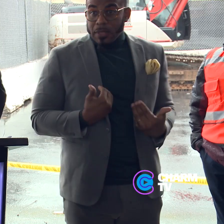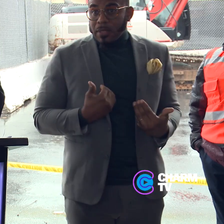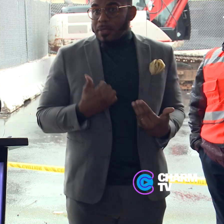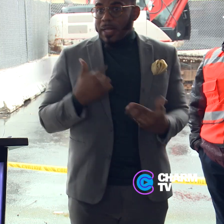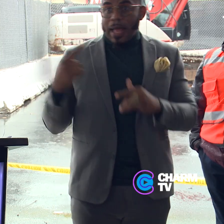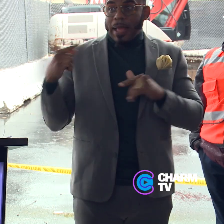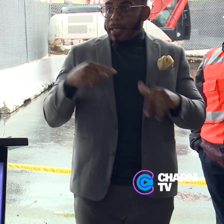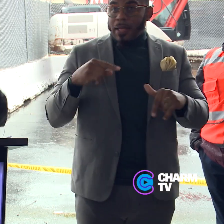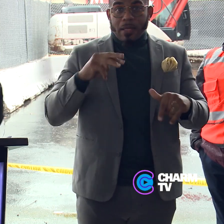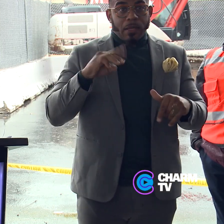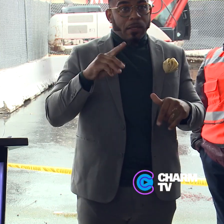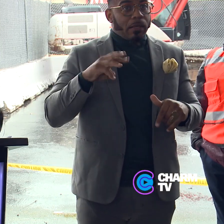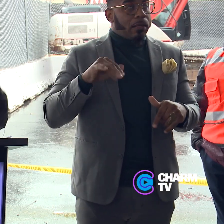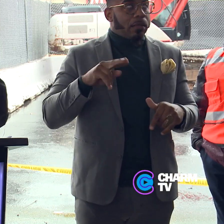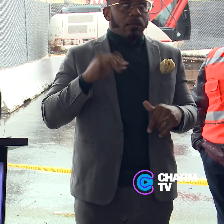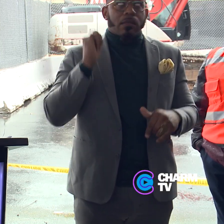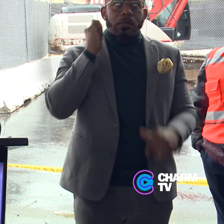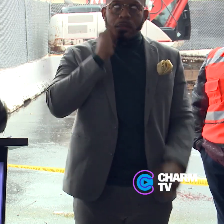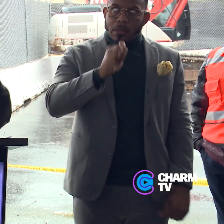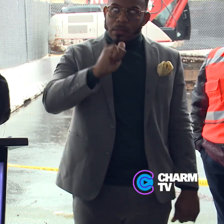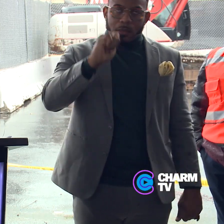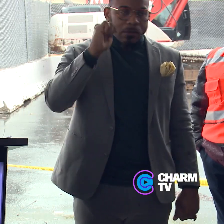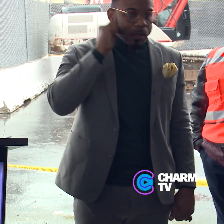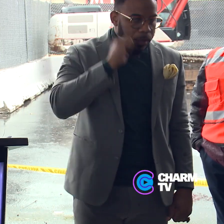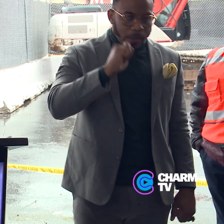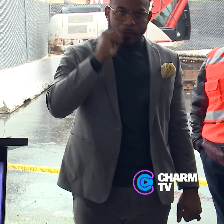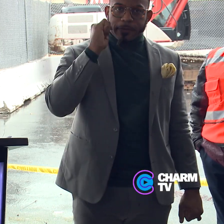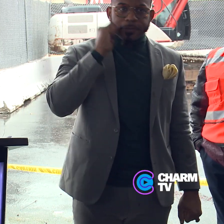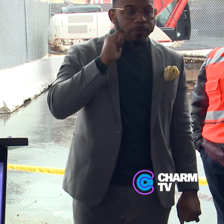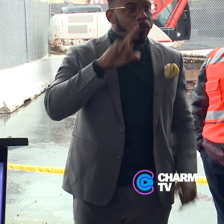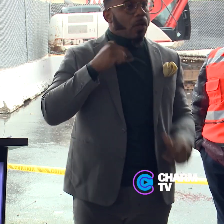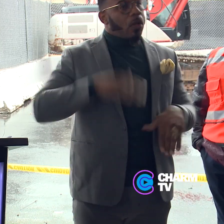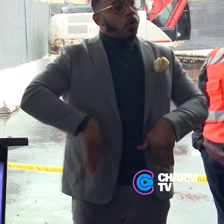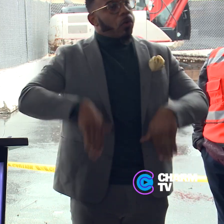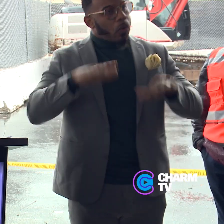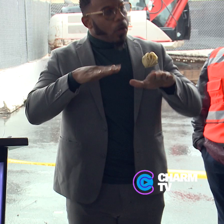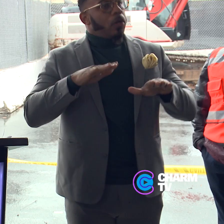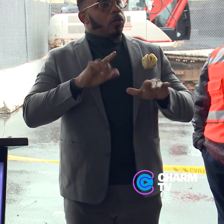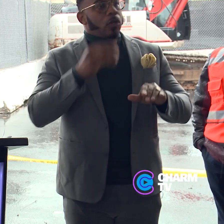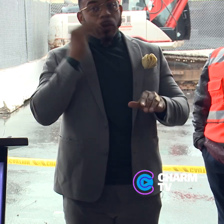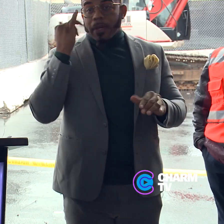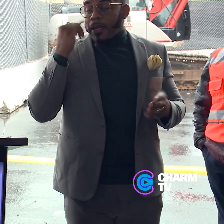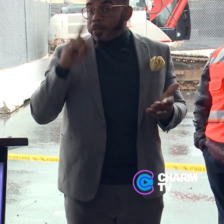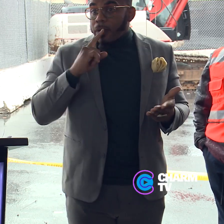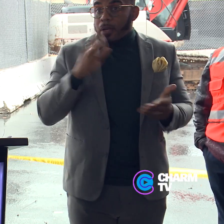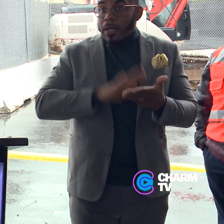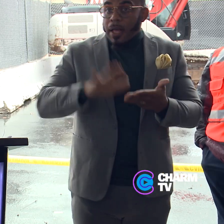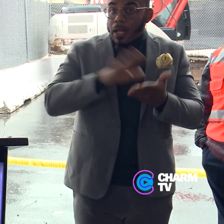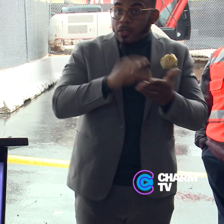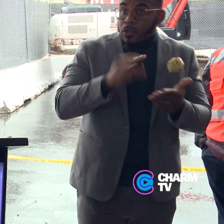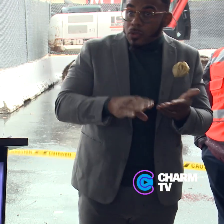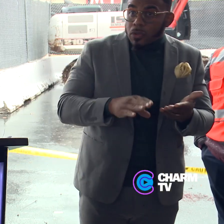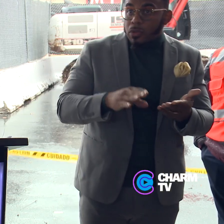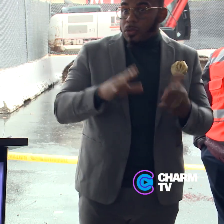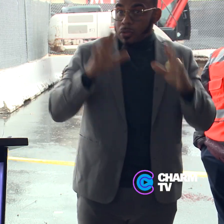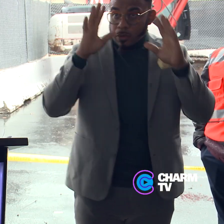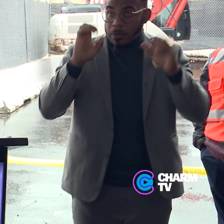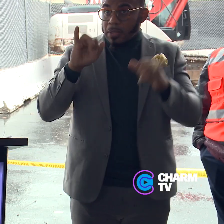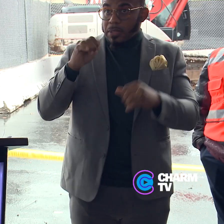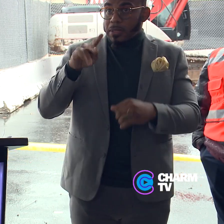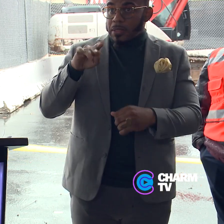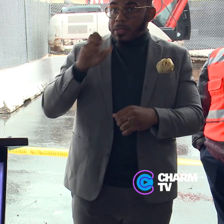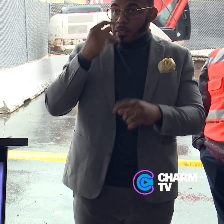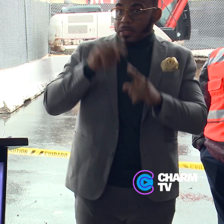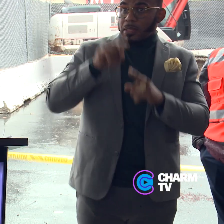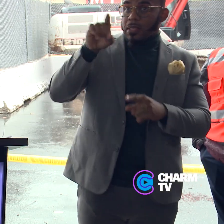I came to Mondawmin every single day when I was going home. If you're a college student, President Jenkins